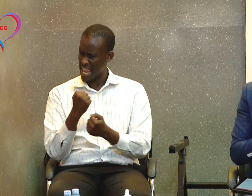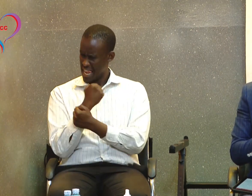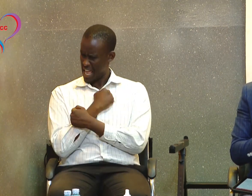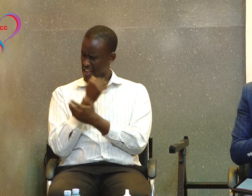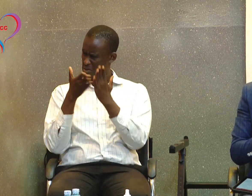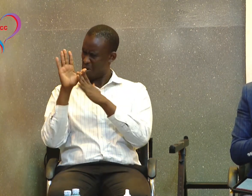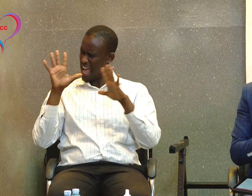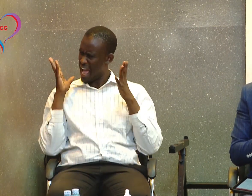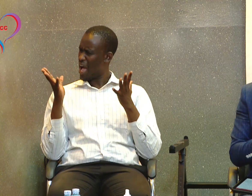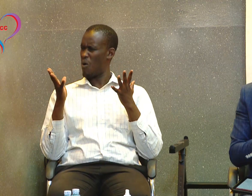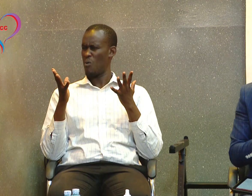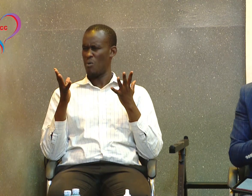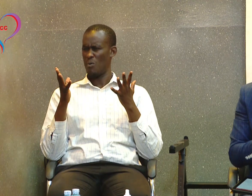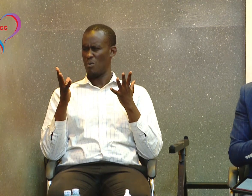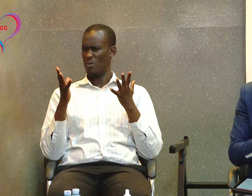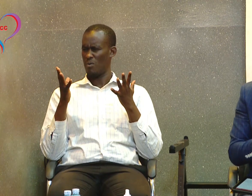And